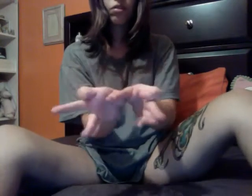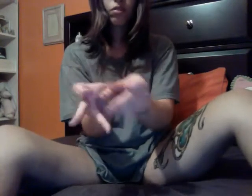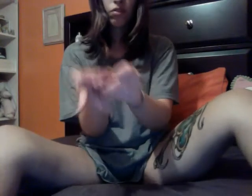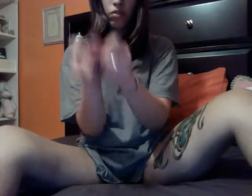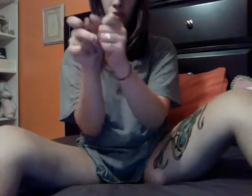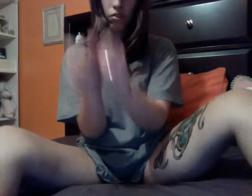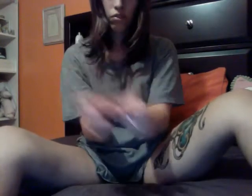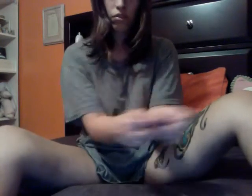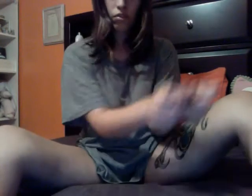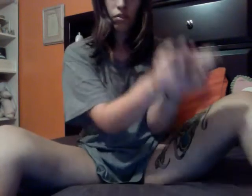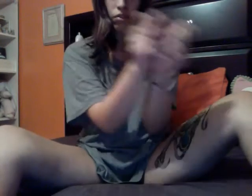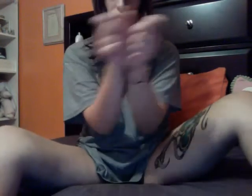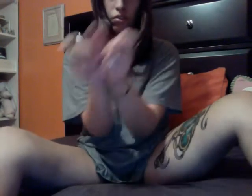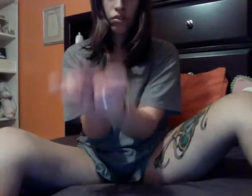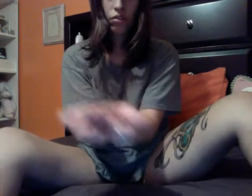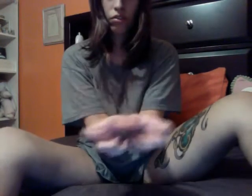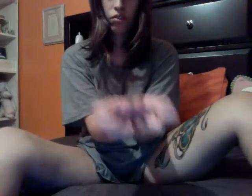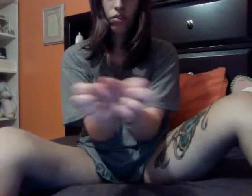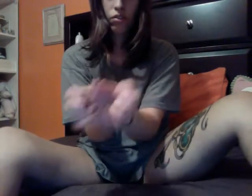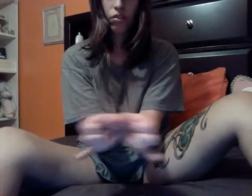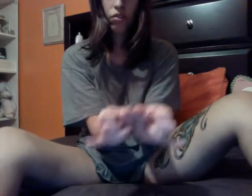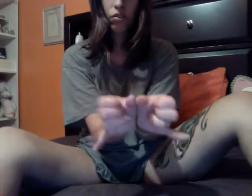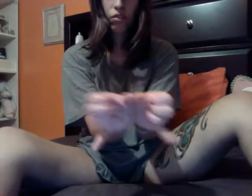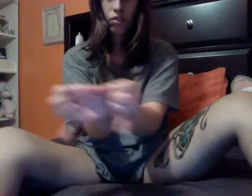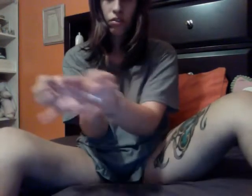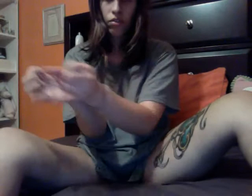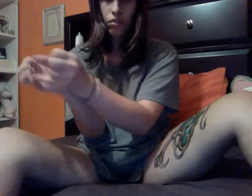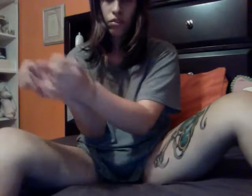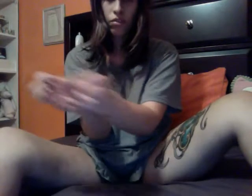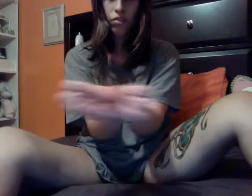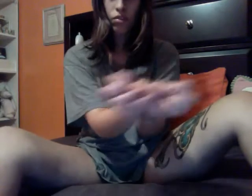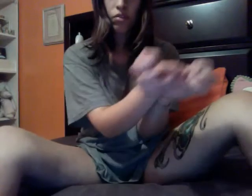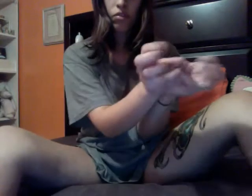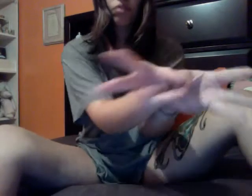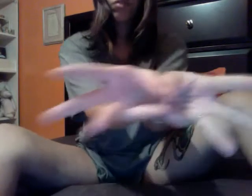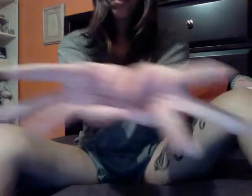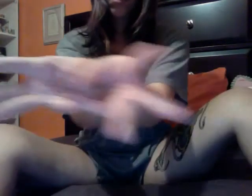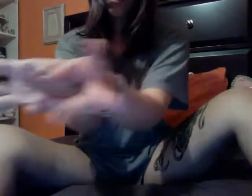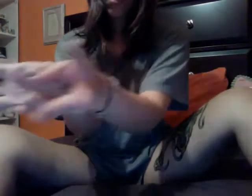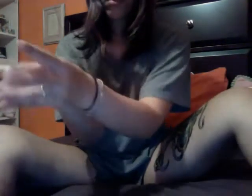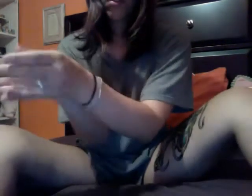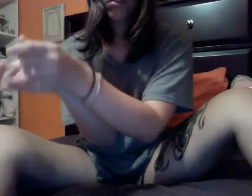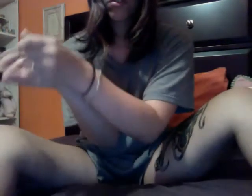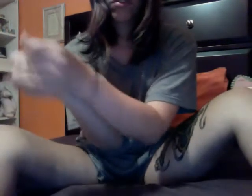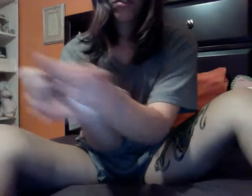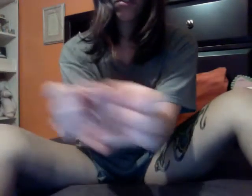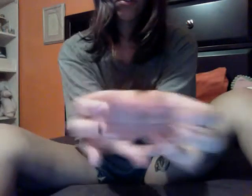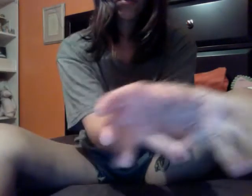I stayed up waiting, anticipating and pacing. But he was too soon.